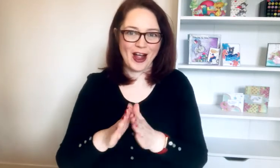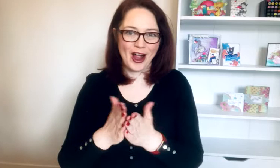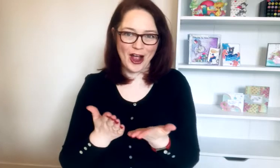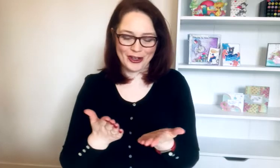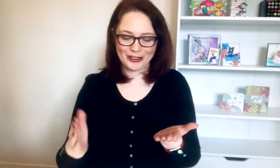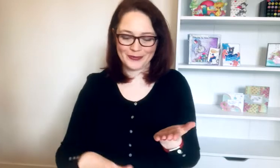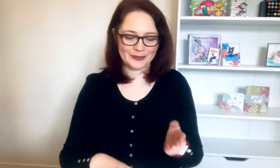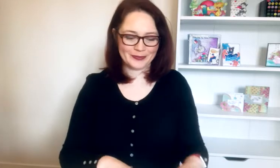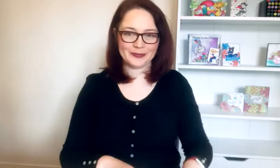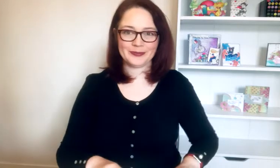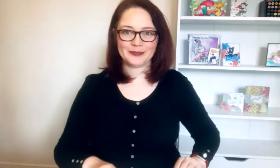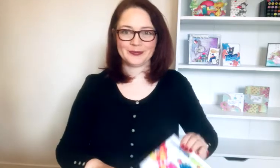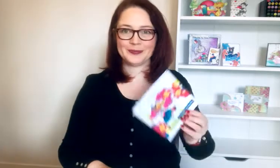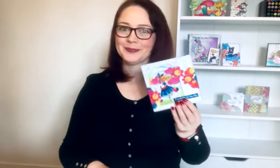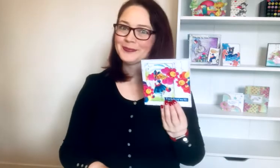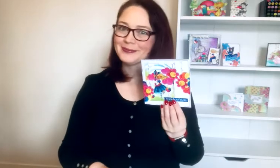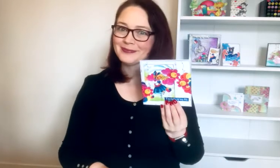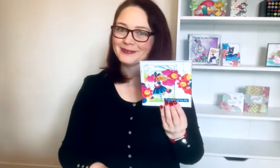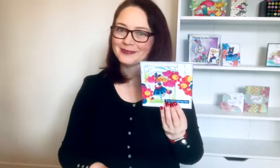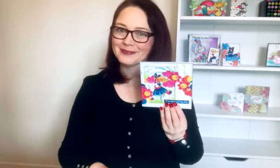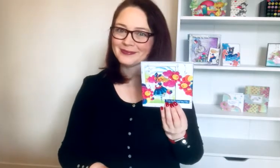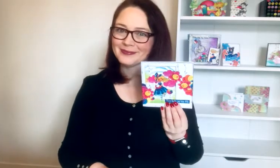Today we're going to be making a card. We're going to be making this card here,